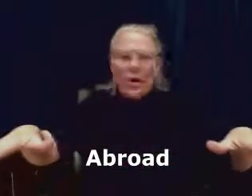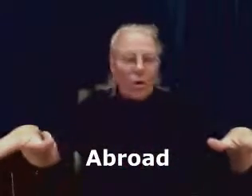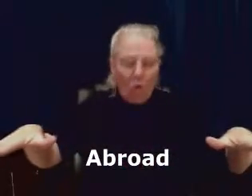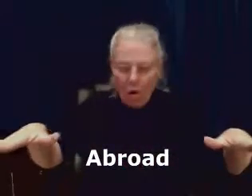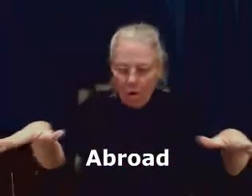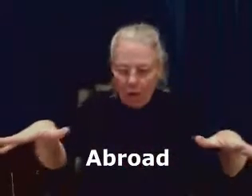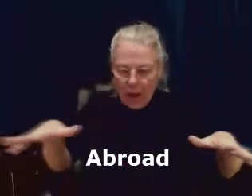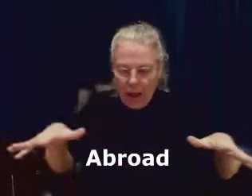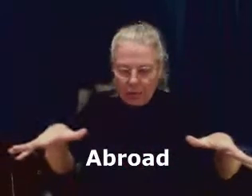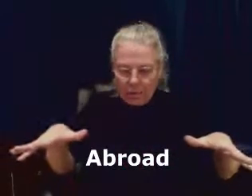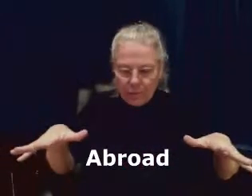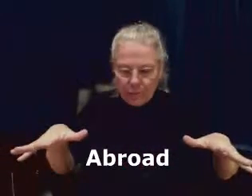it all out.